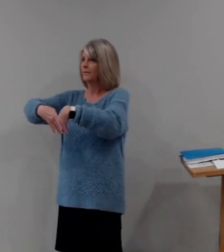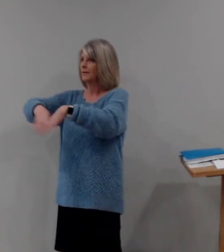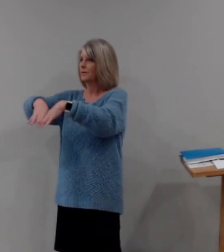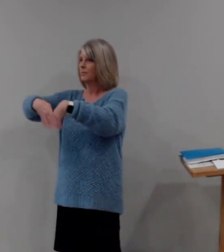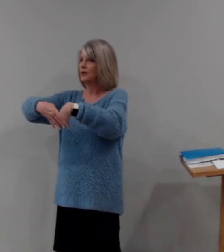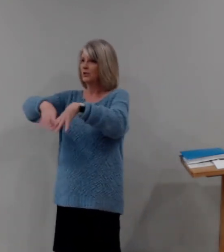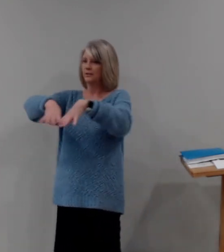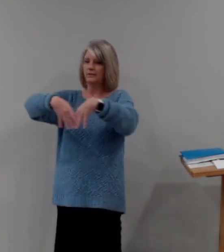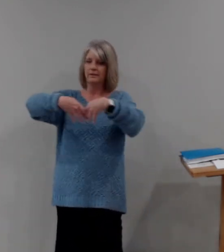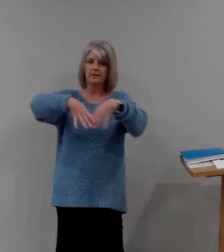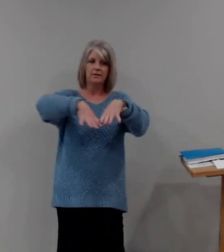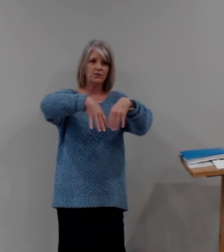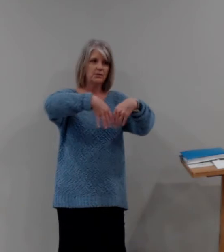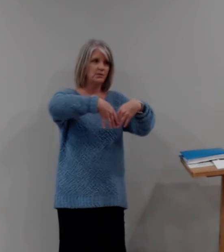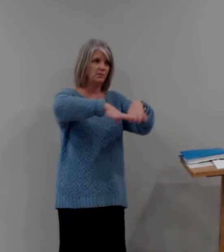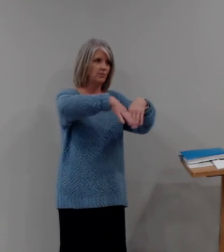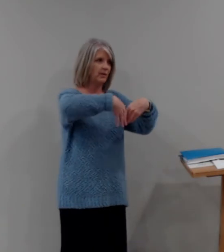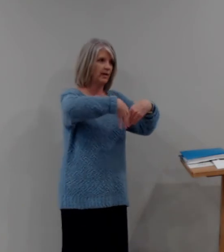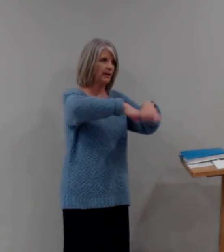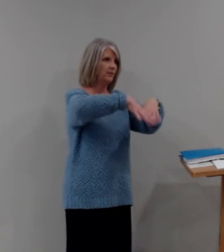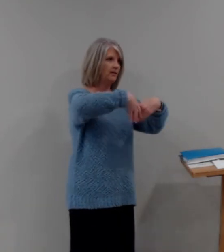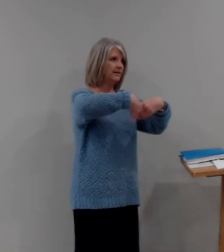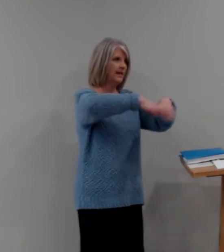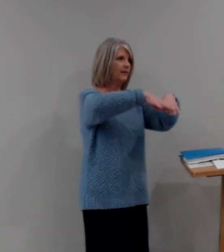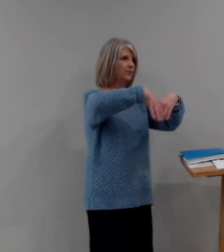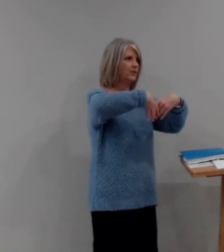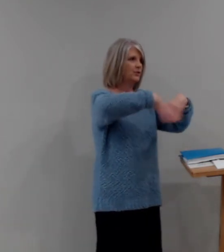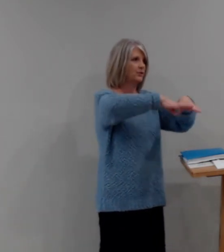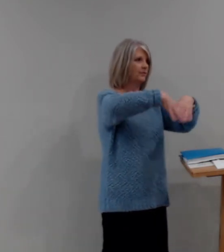We're marching in the Christmas parade. Hope we get to have one this year, right?